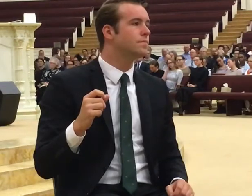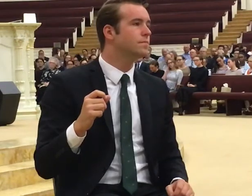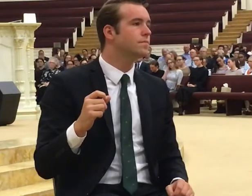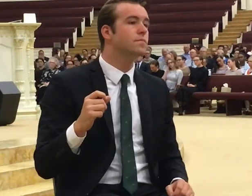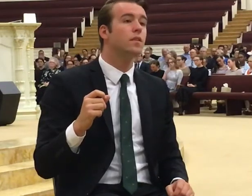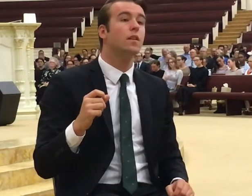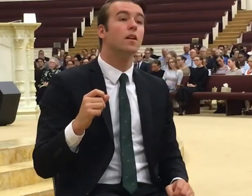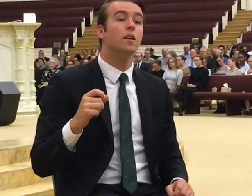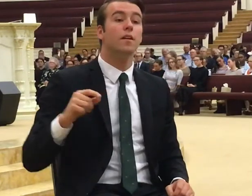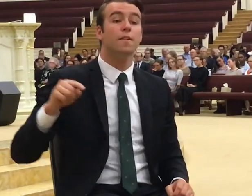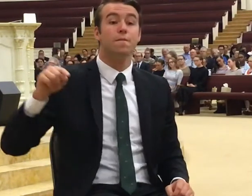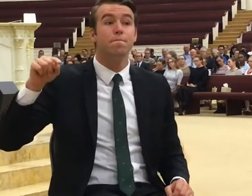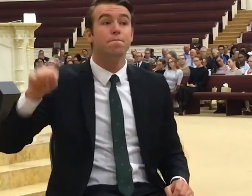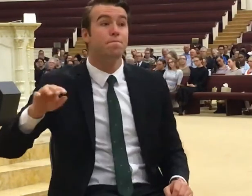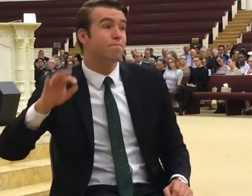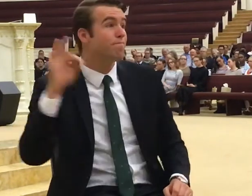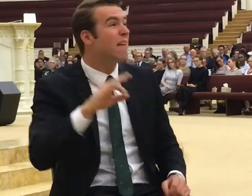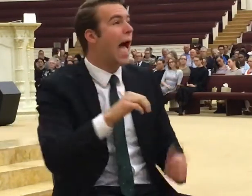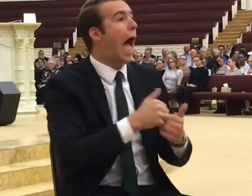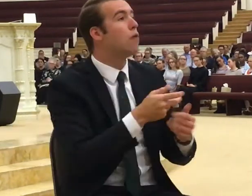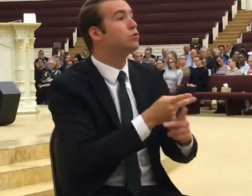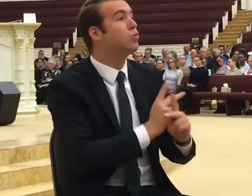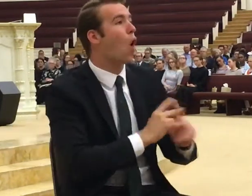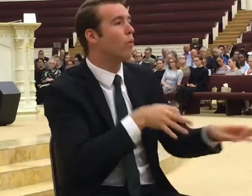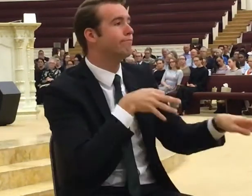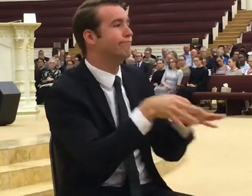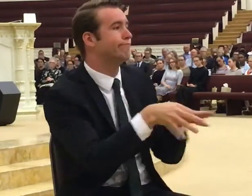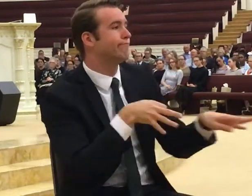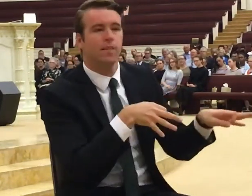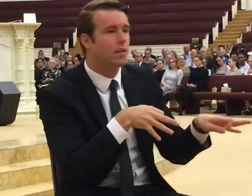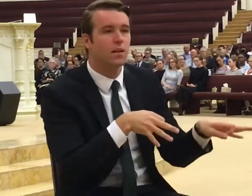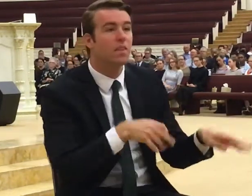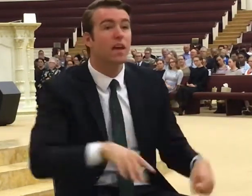Their message was repent and be converted.